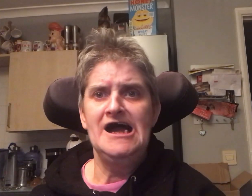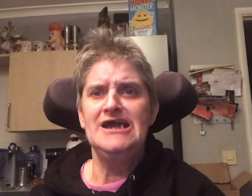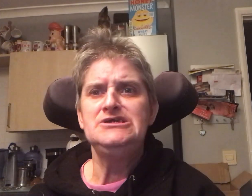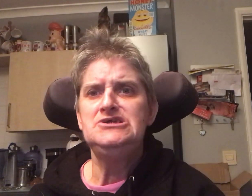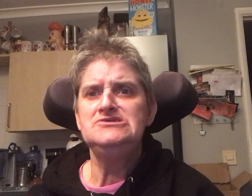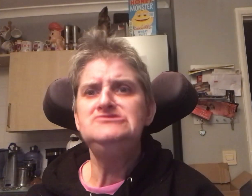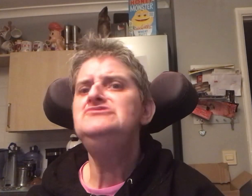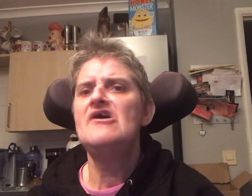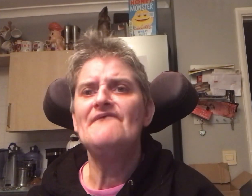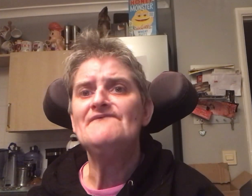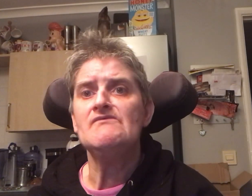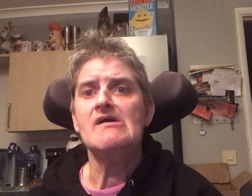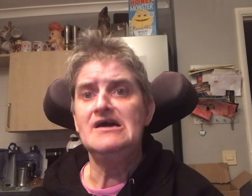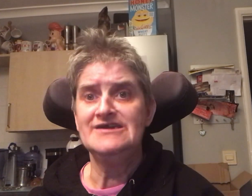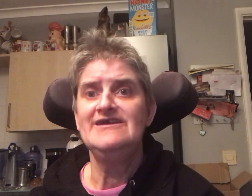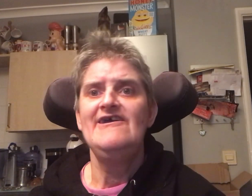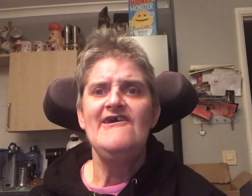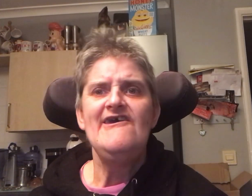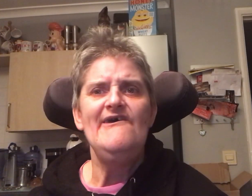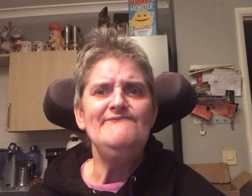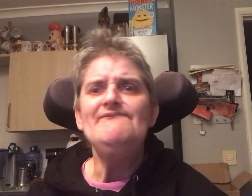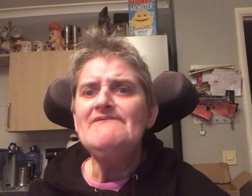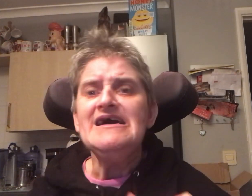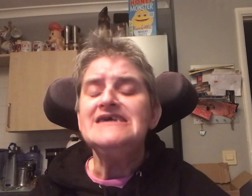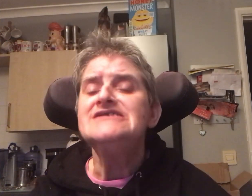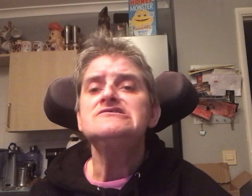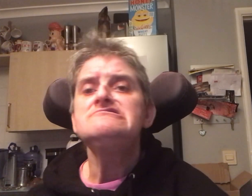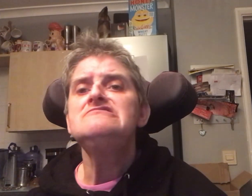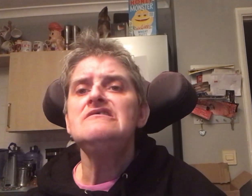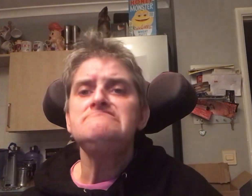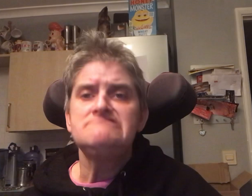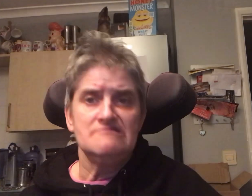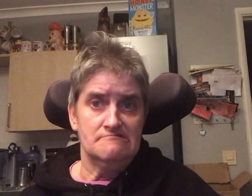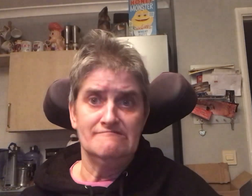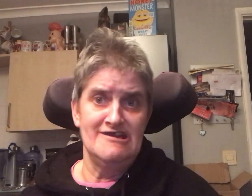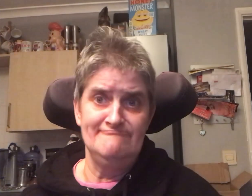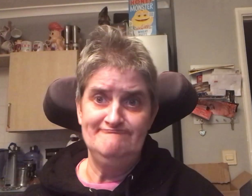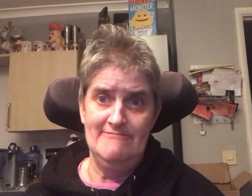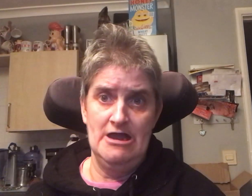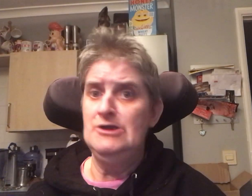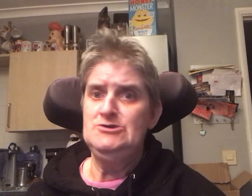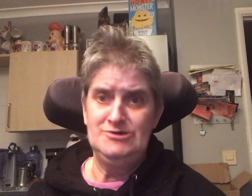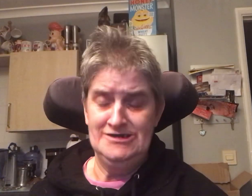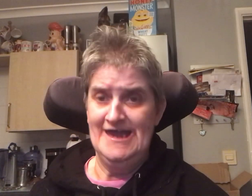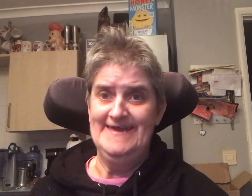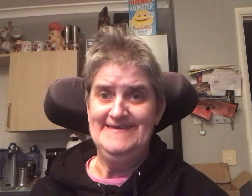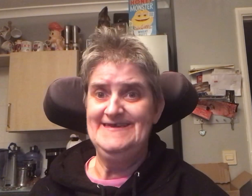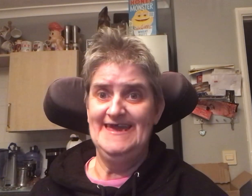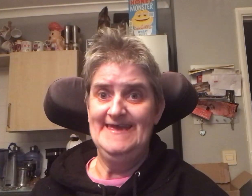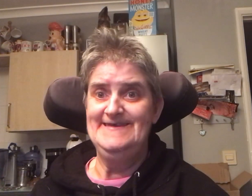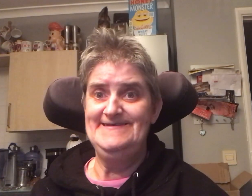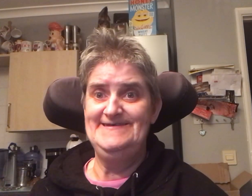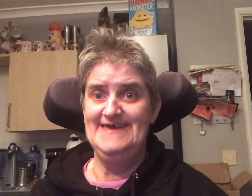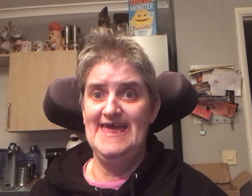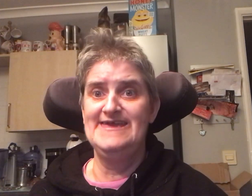ask yourself why. In fact, Google how much assets they